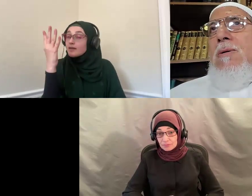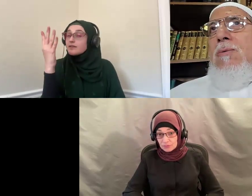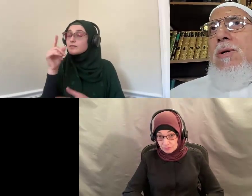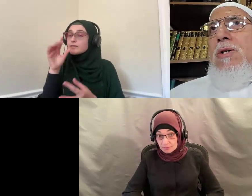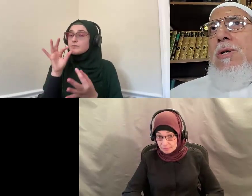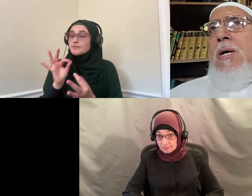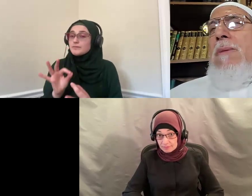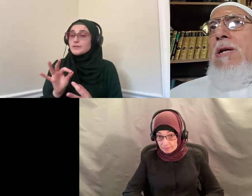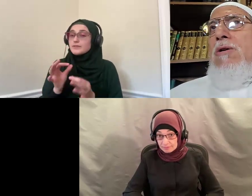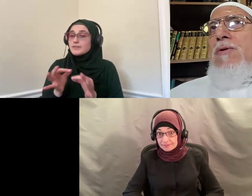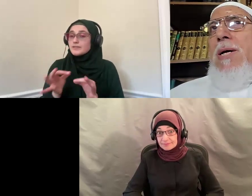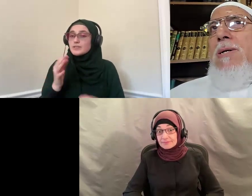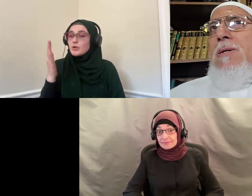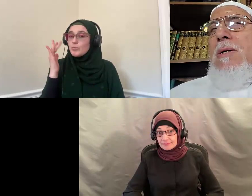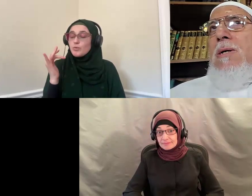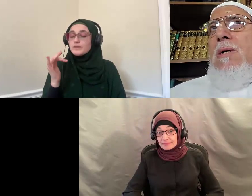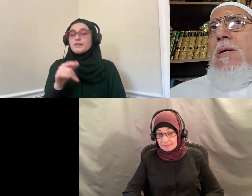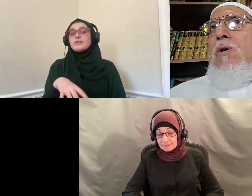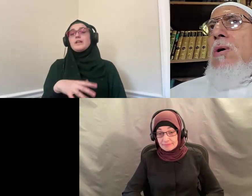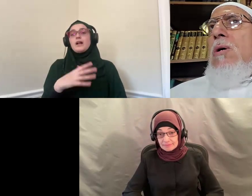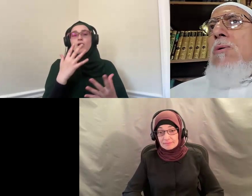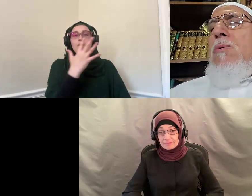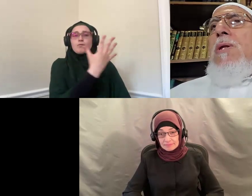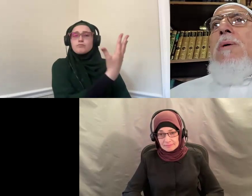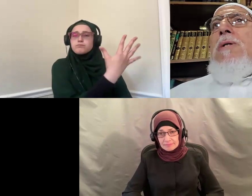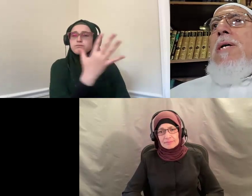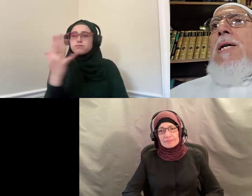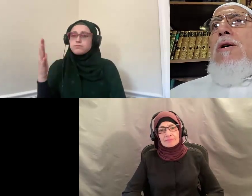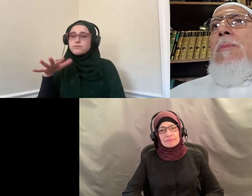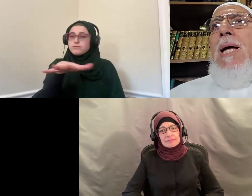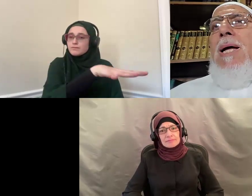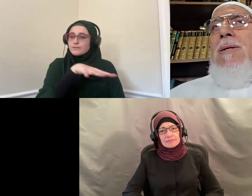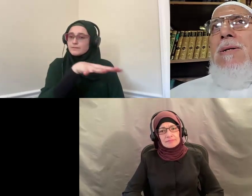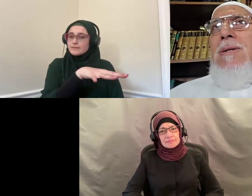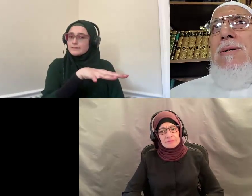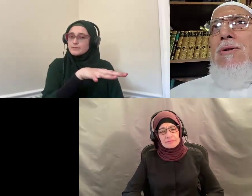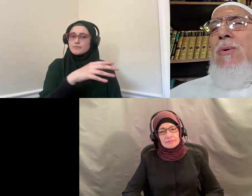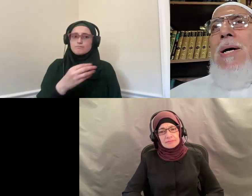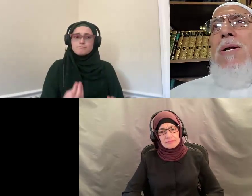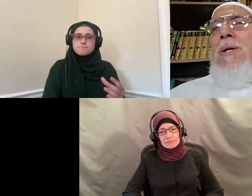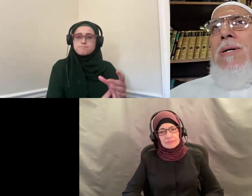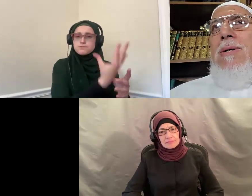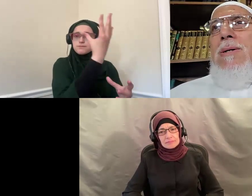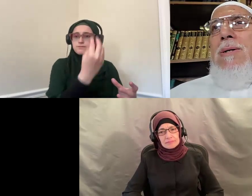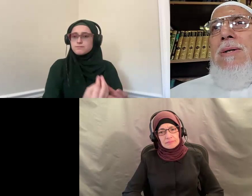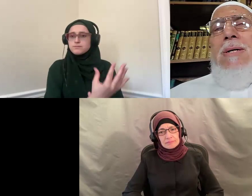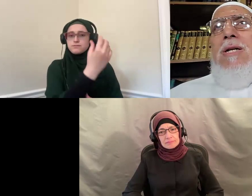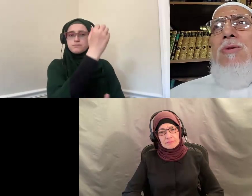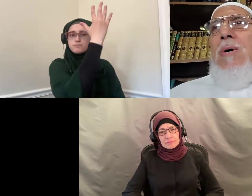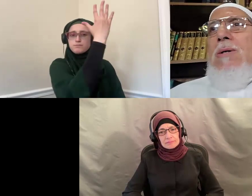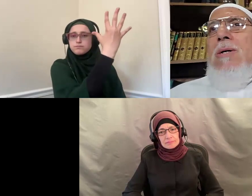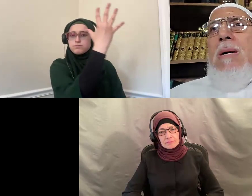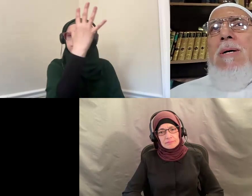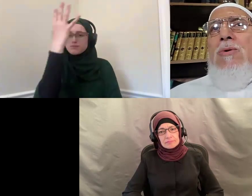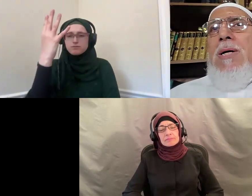forests, which are made of trees, grow without any human hand doing anything. It